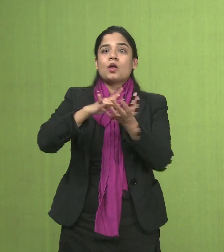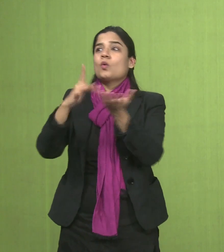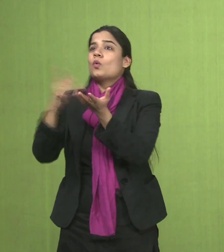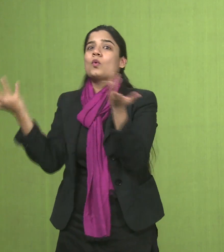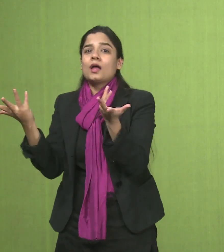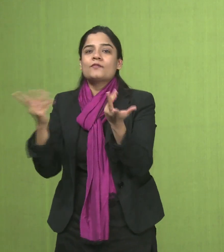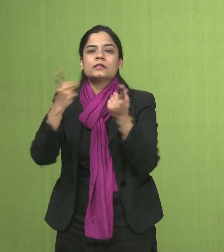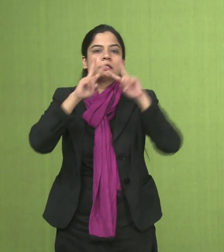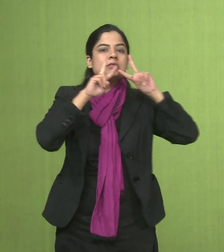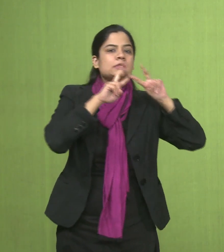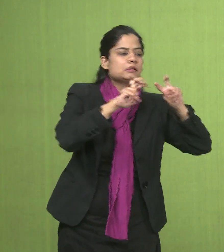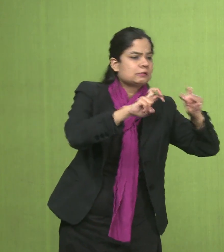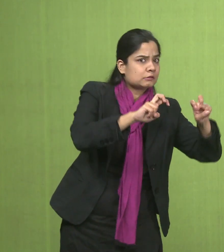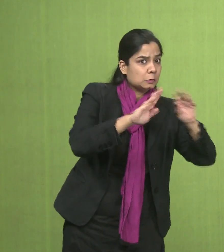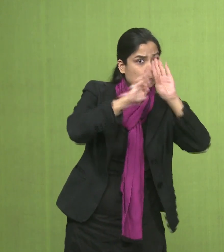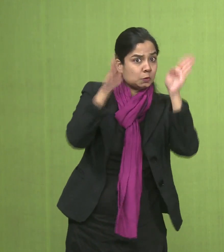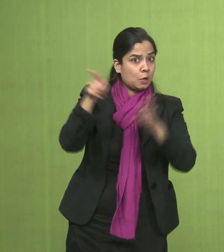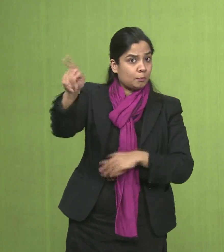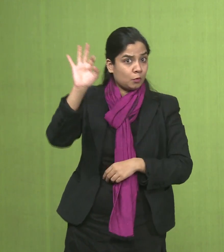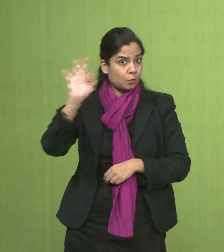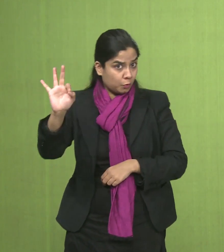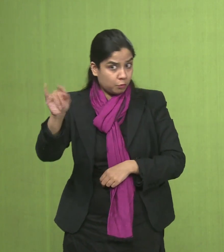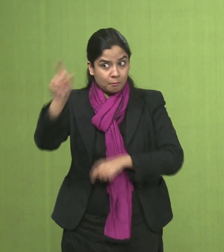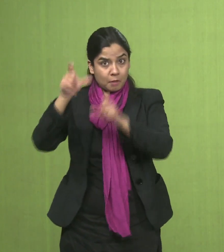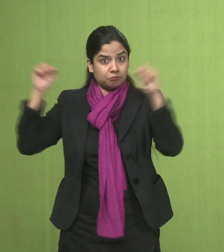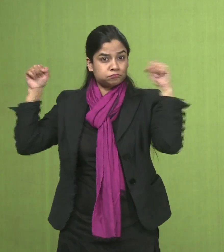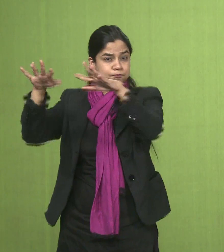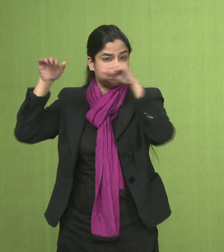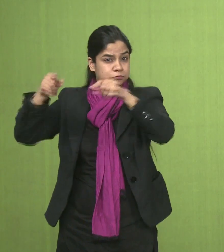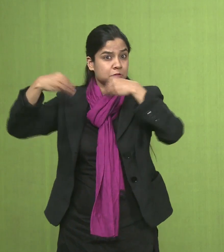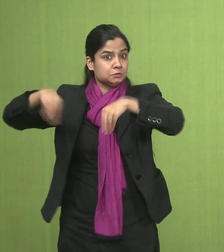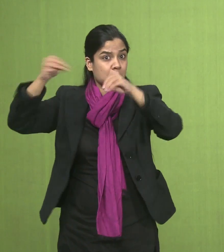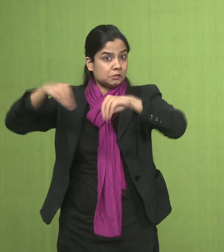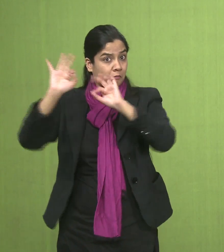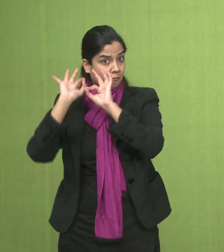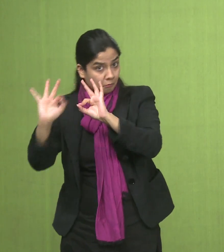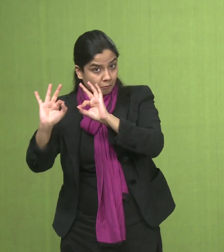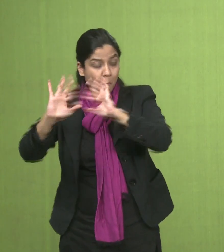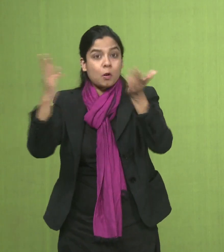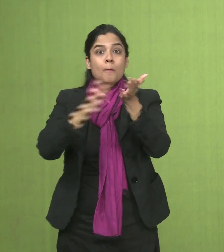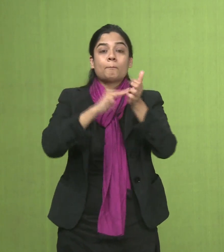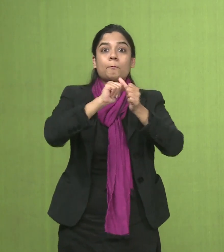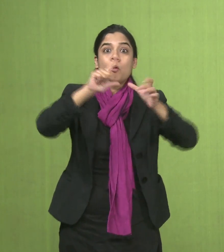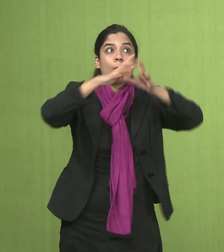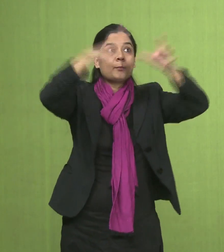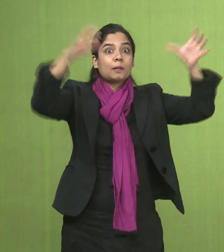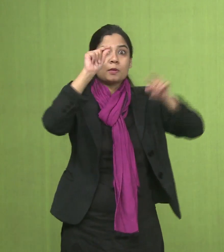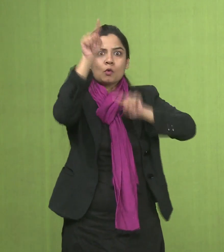Where to buy? Do your research. From where do you want to buy? You want to buy from a mall or you want to buy from a